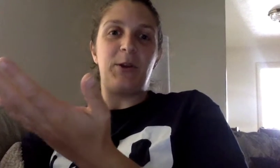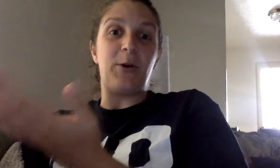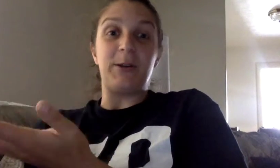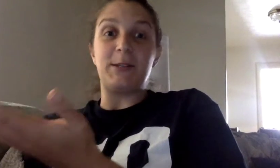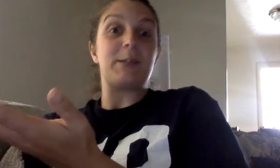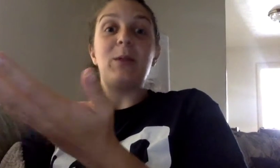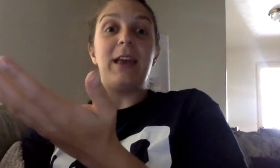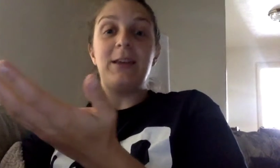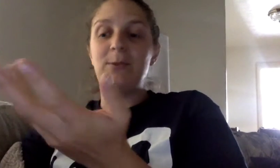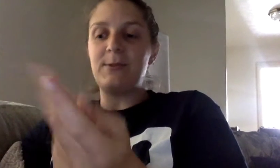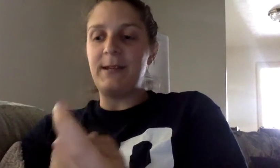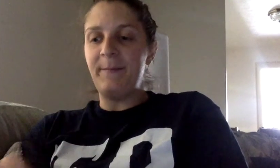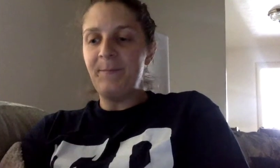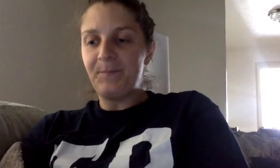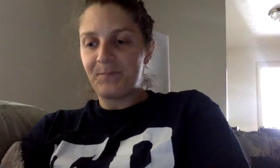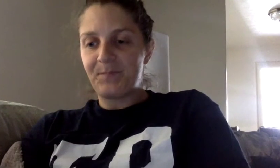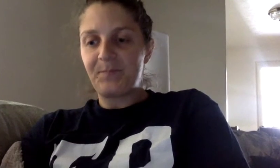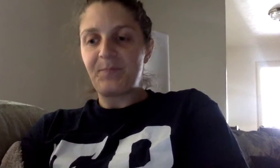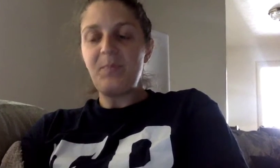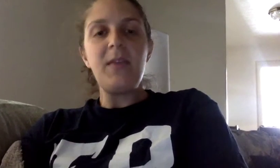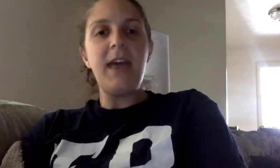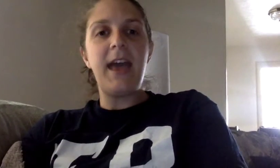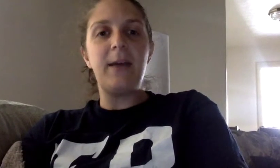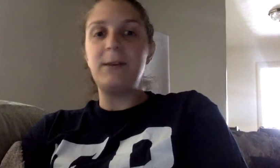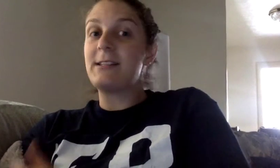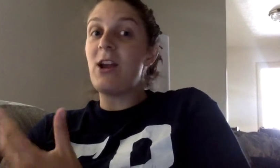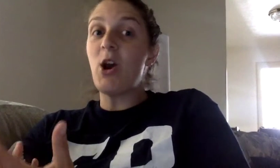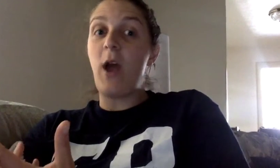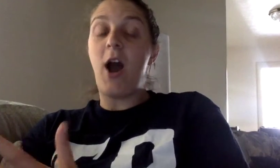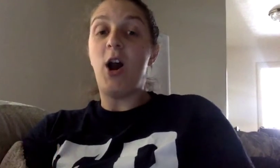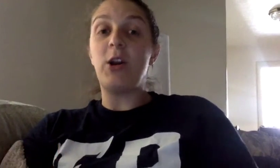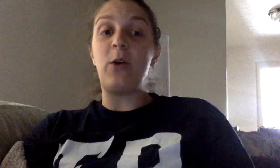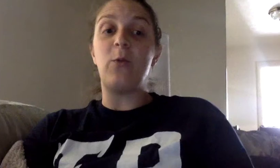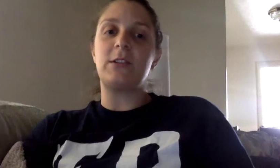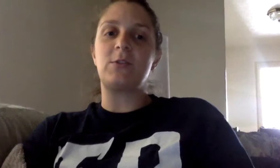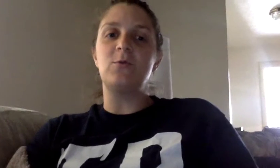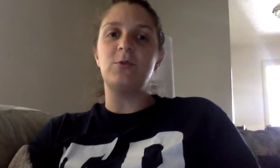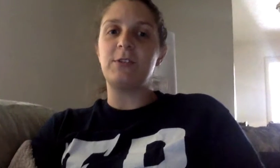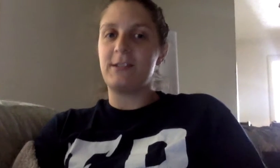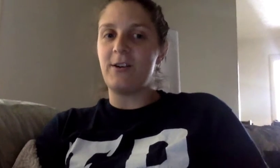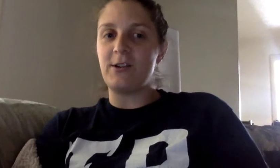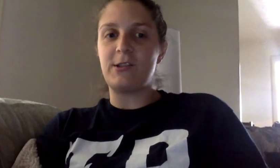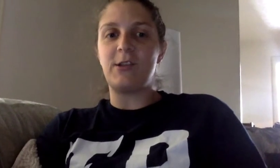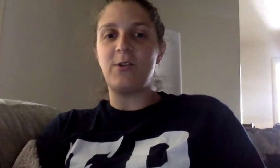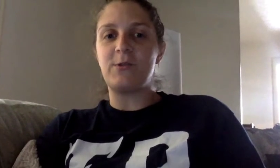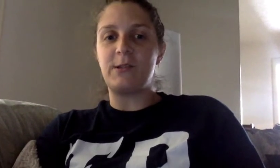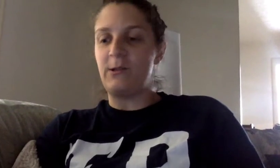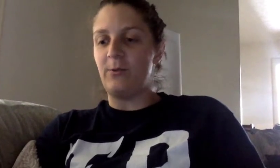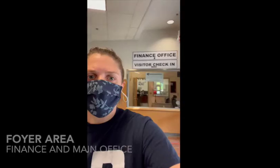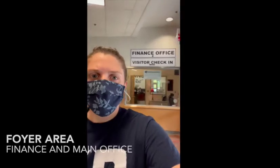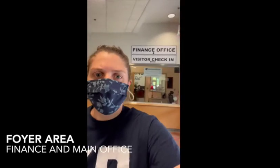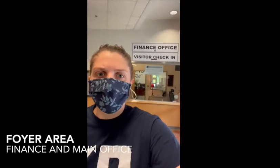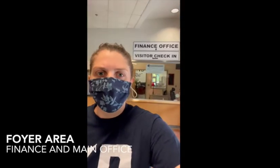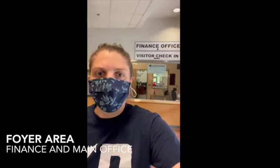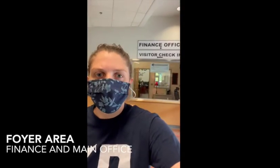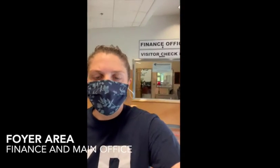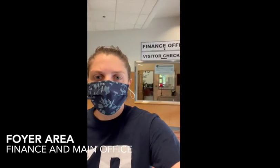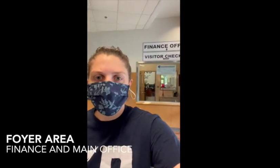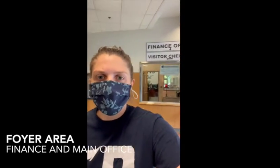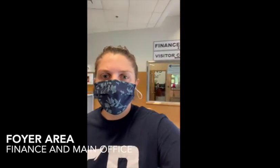a display in a museum. And because they are hard at work, school starts so soon. So we have our finance office,